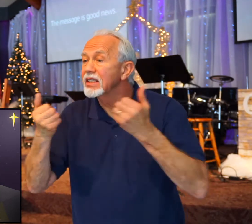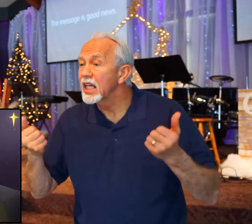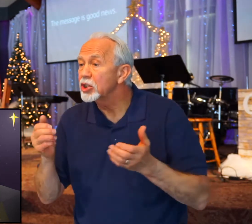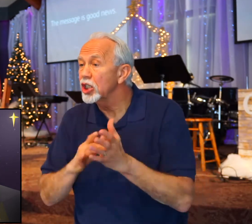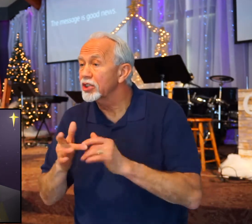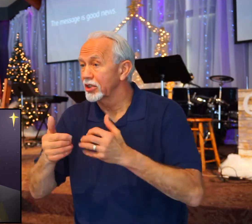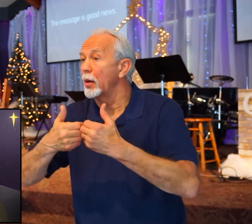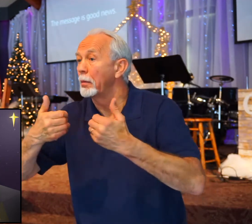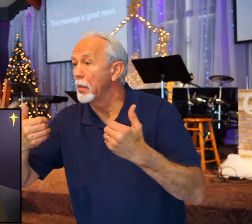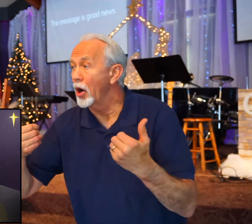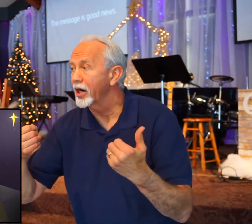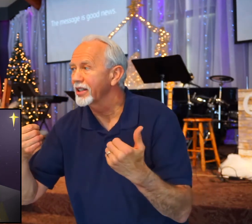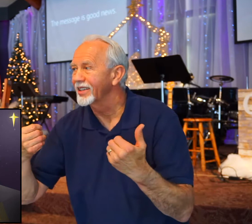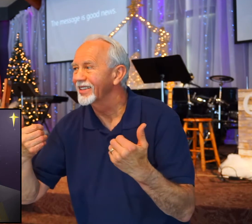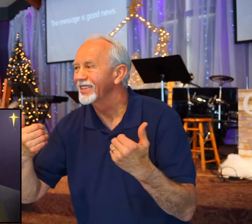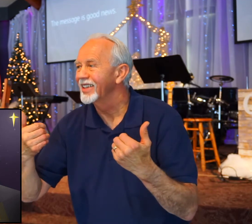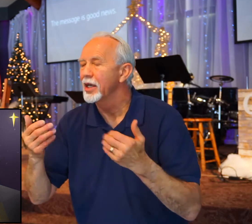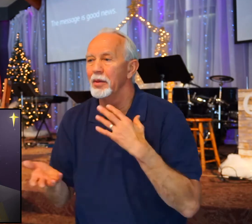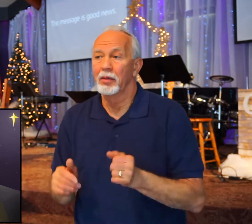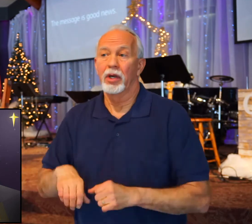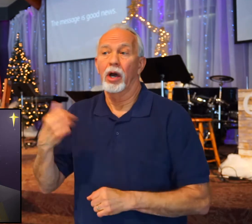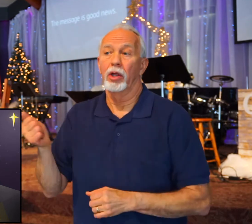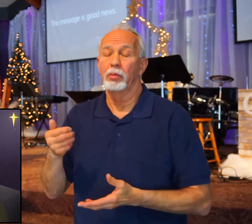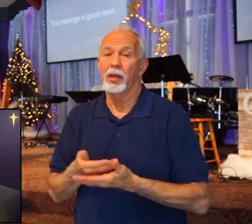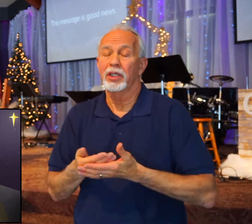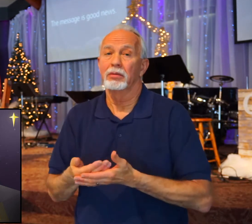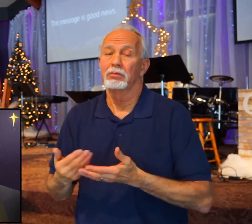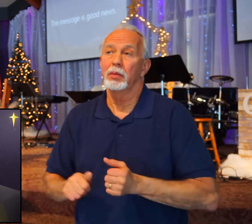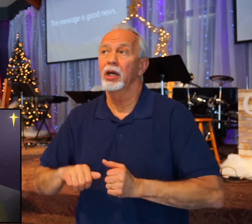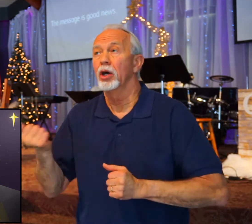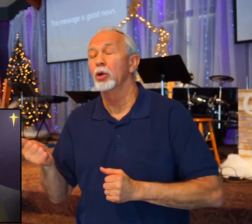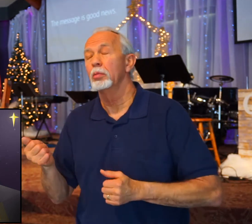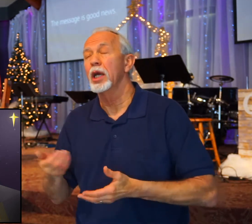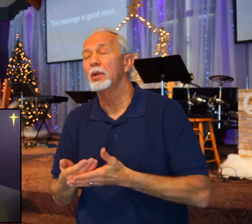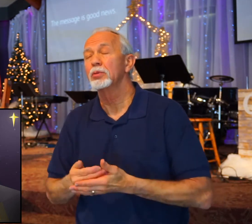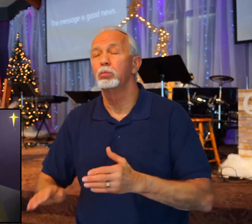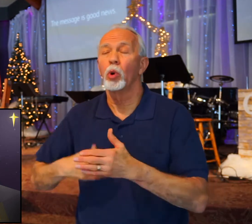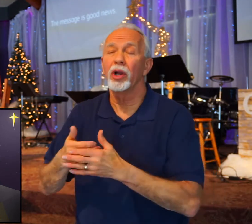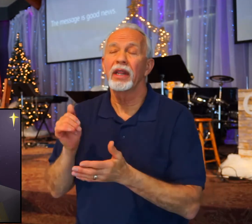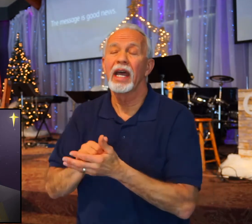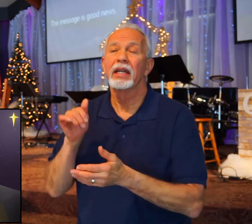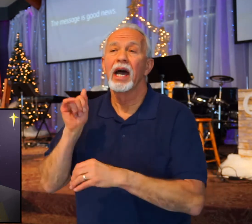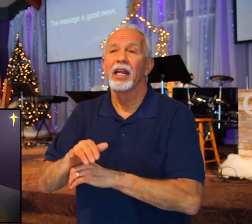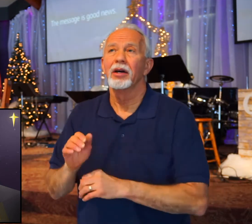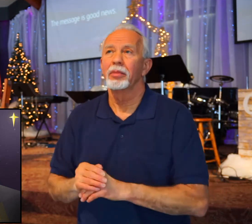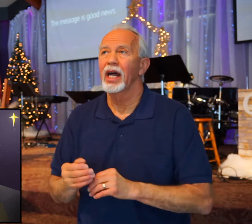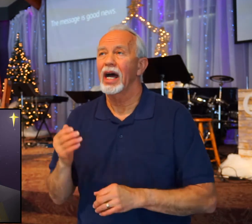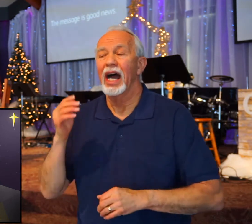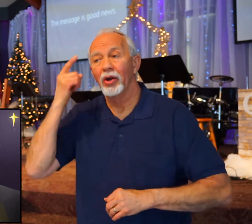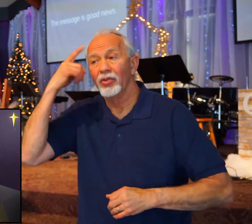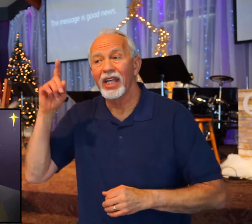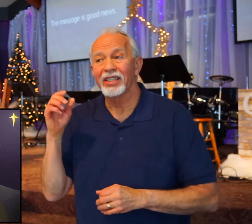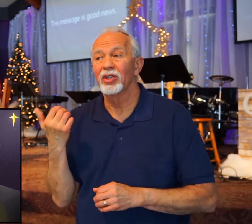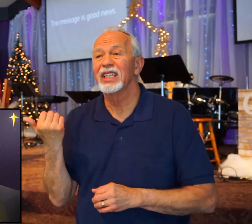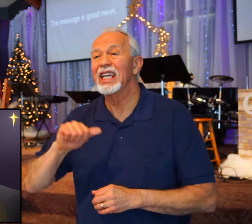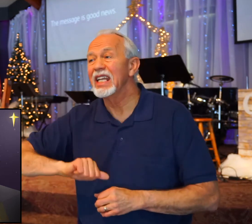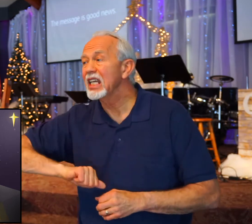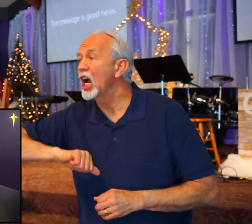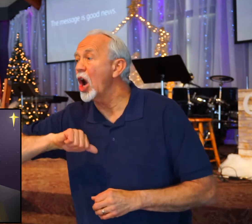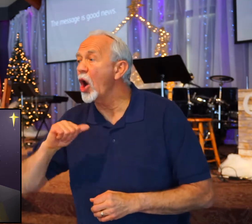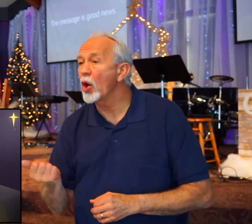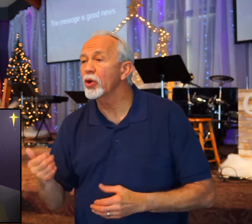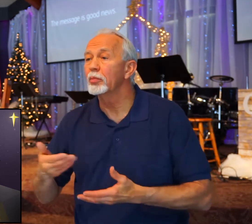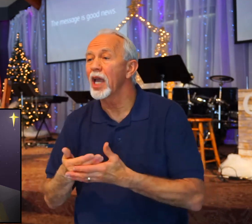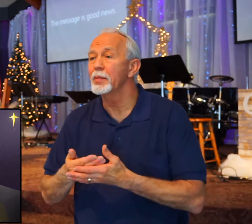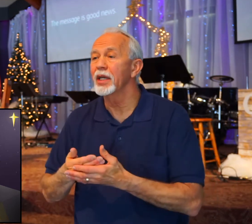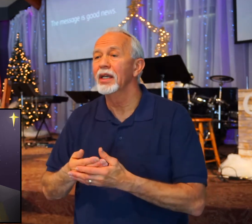apart. You know, there may have been other babies, there may have been other babies born that night, but I doubt very seriously that anywhere else in Bethlehem is there a baby wrapped snugly